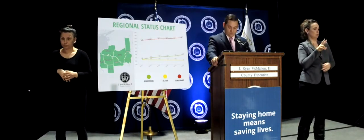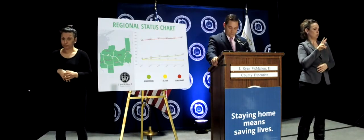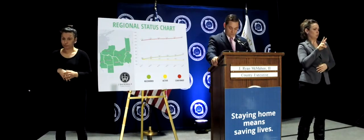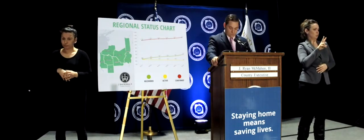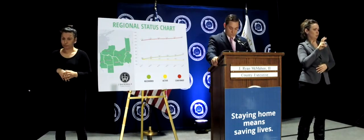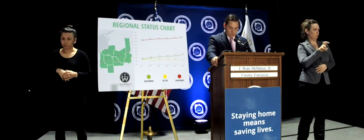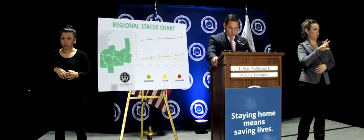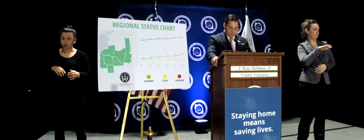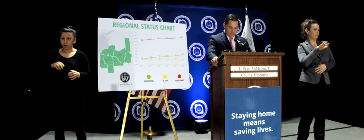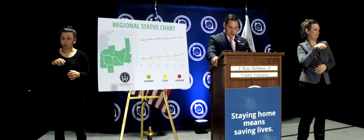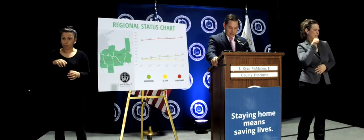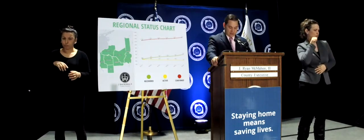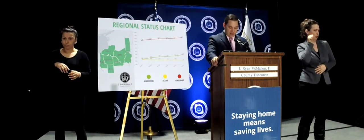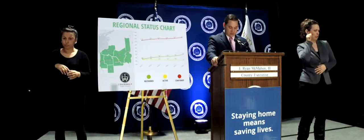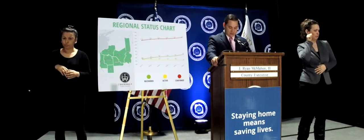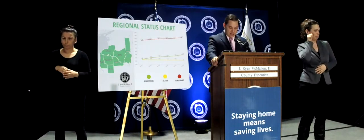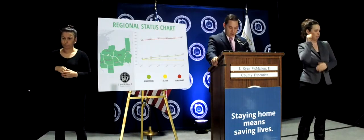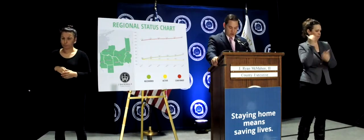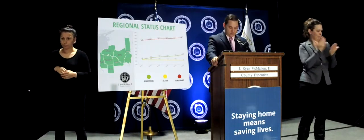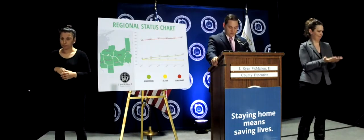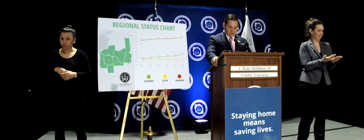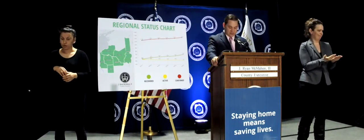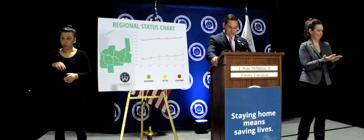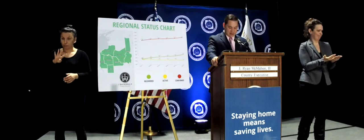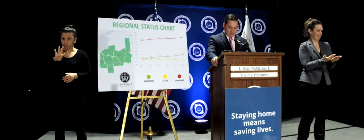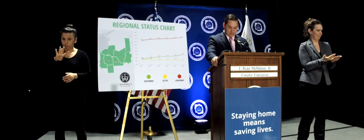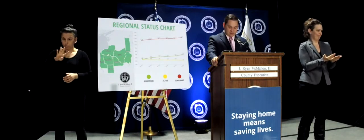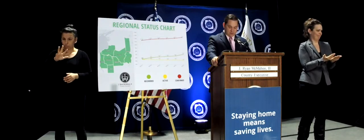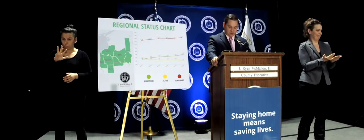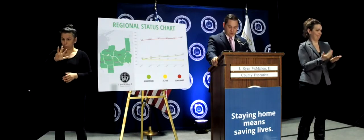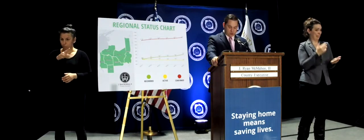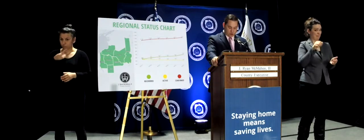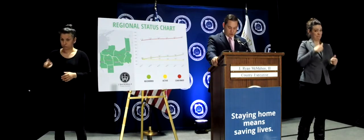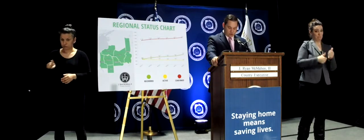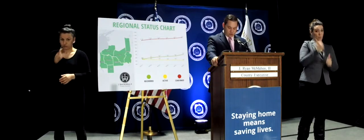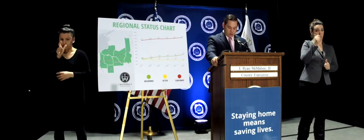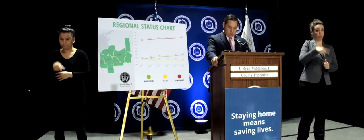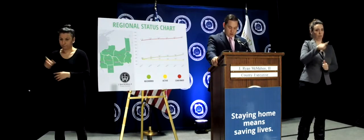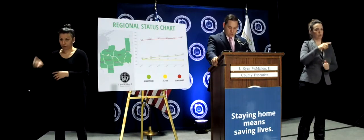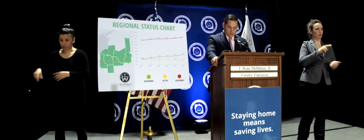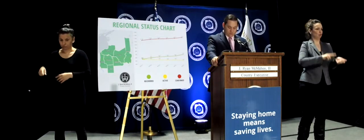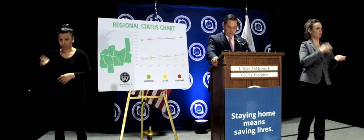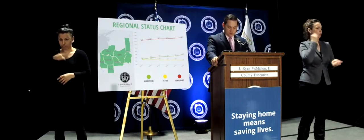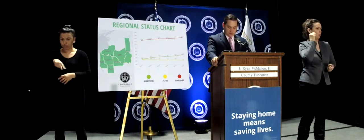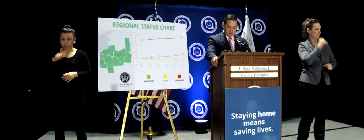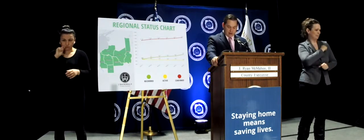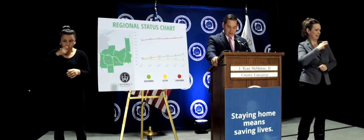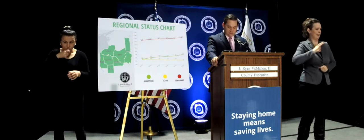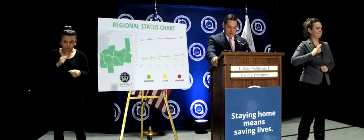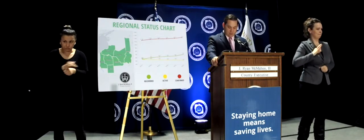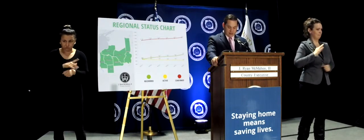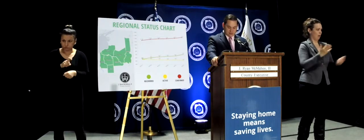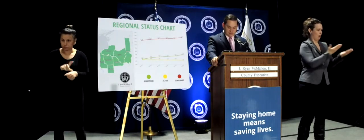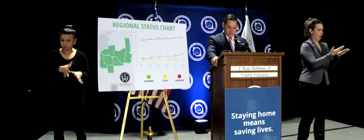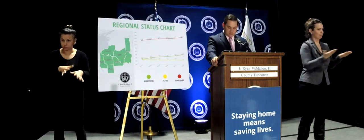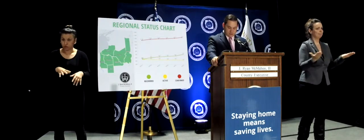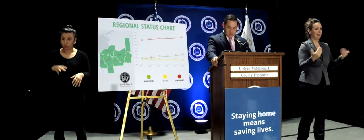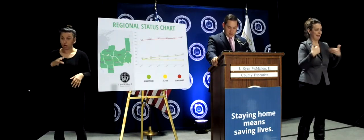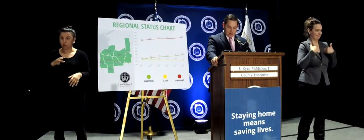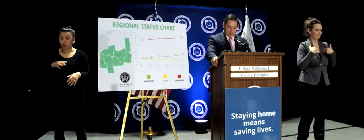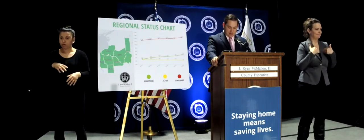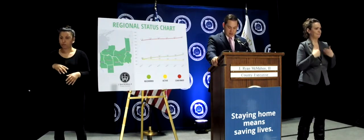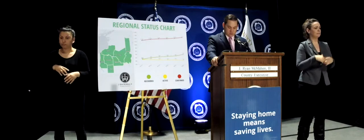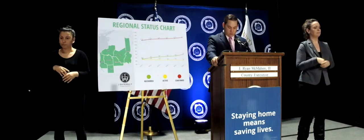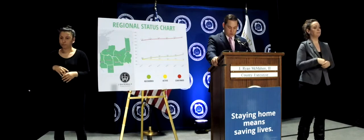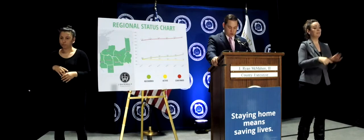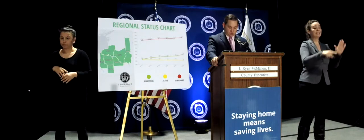staff. We've had 8,815 tests that have been returned, with 695 positives